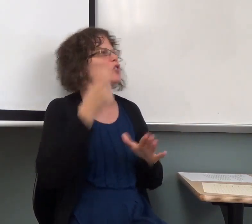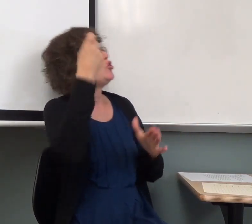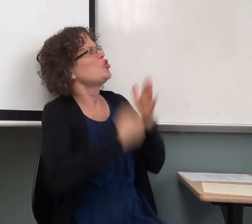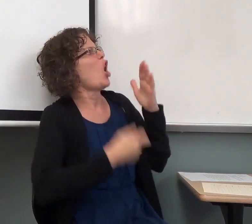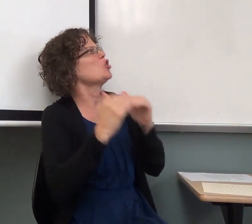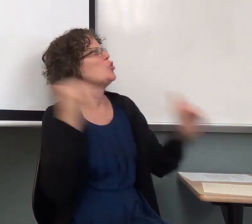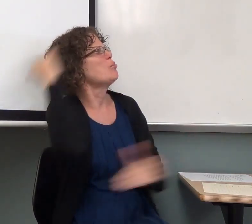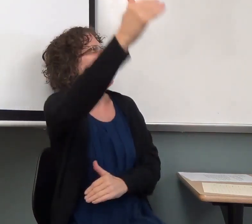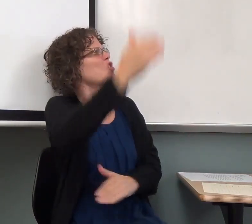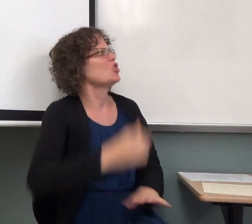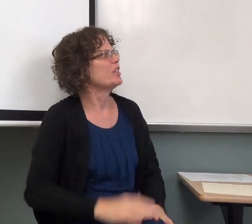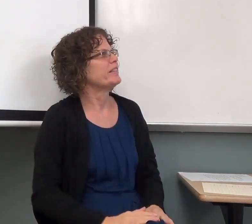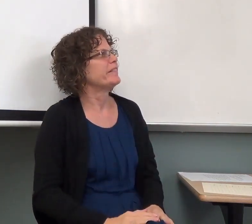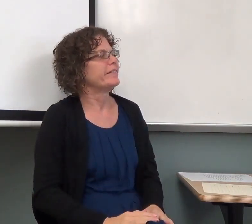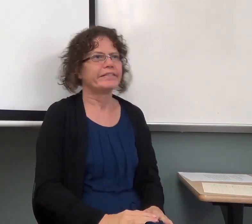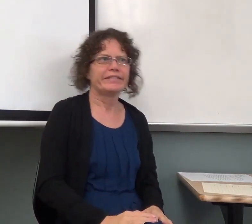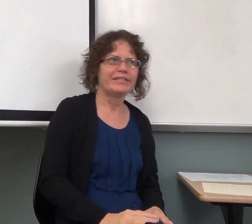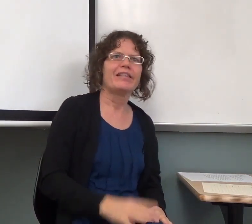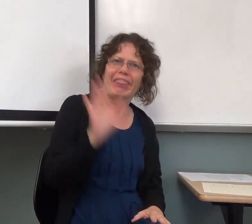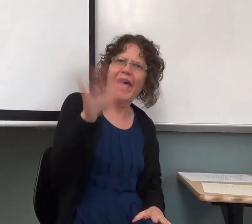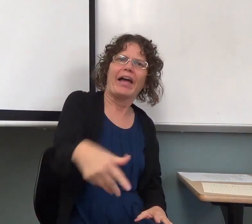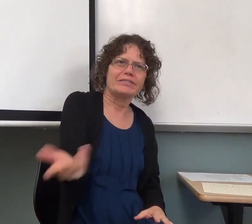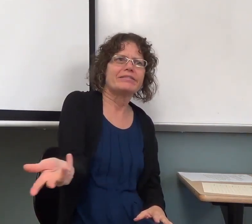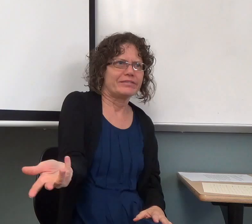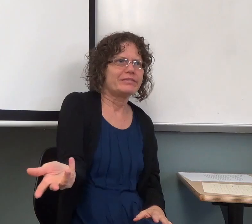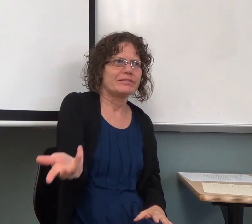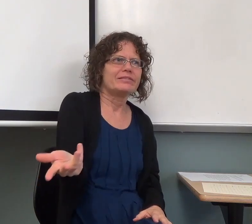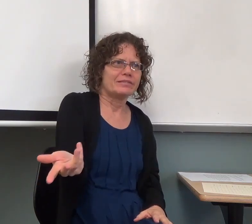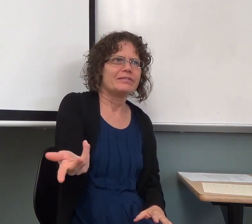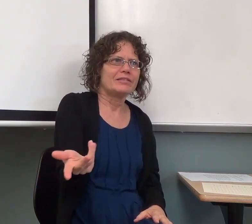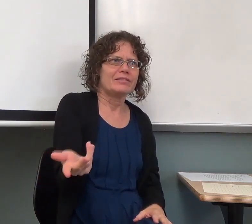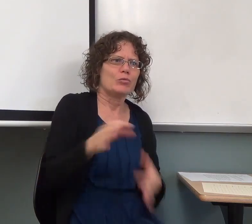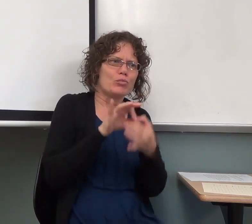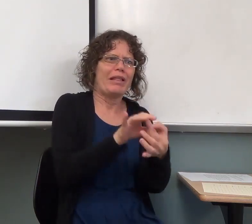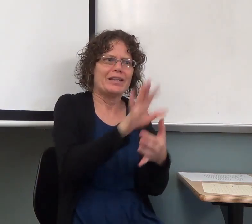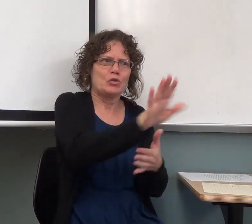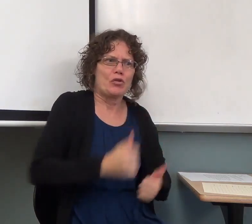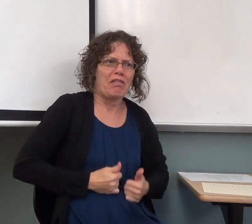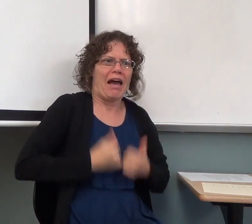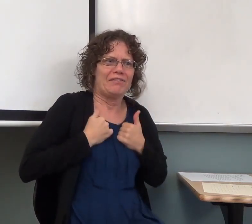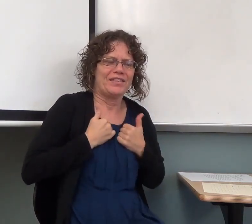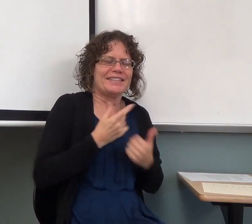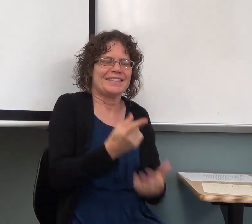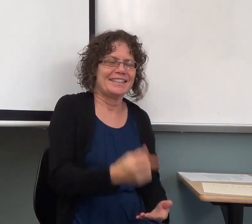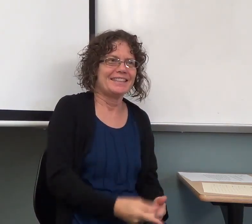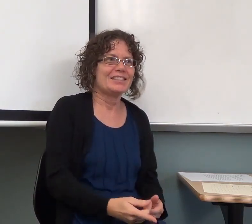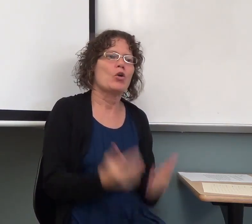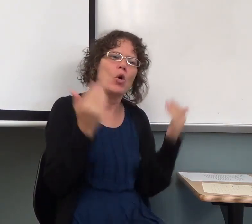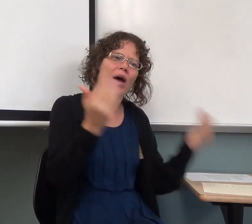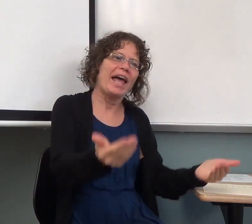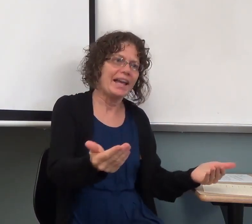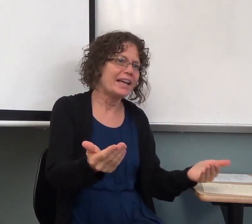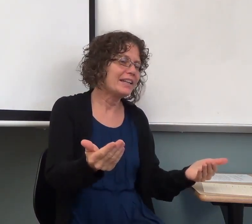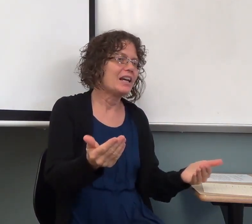Charge too much. There you go. Nice, nice. Make it relative to your lives. The cab driver charged too much. The